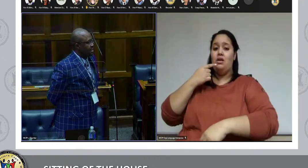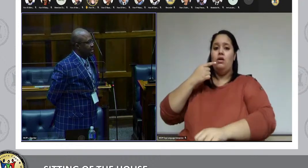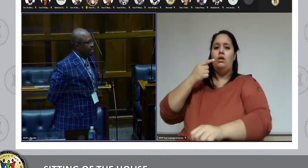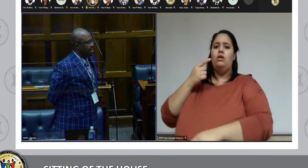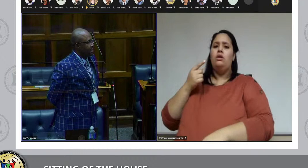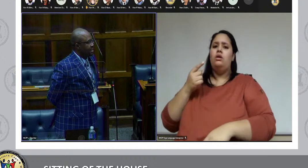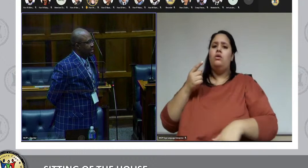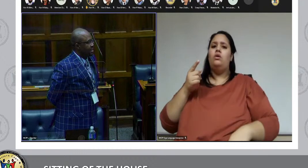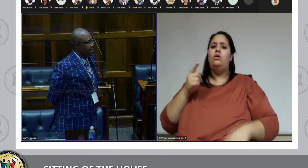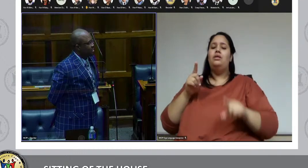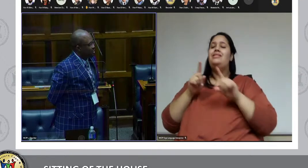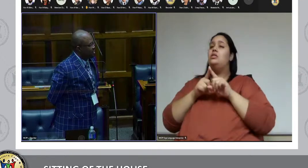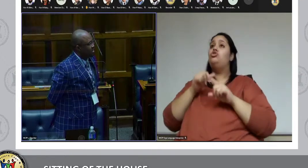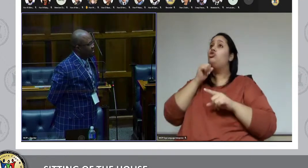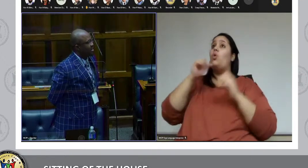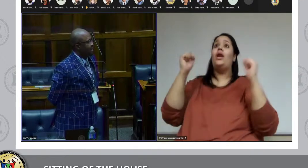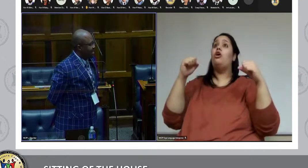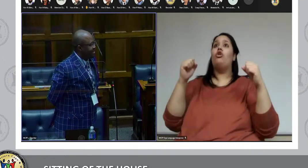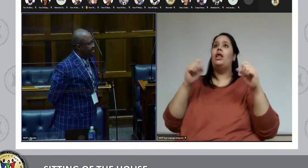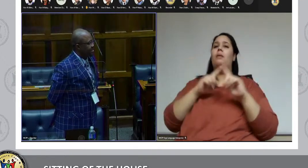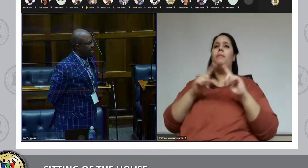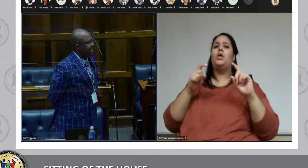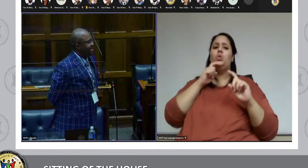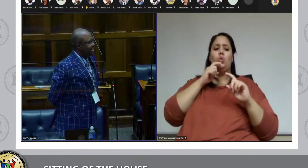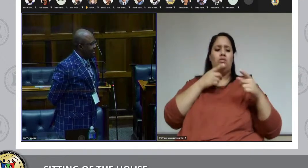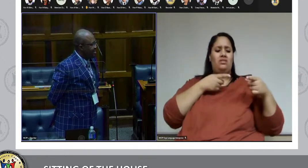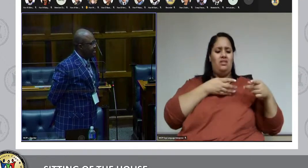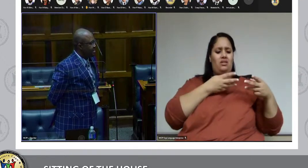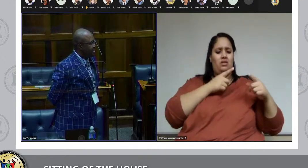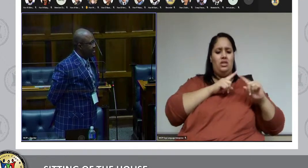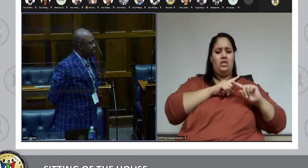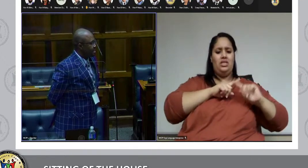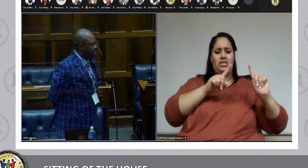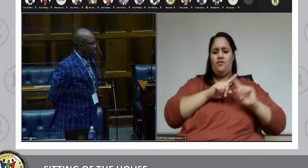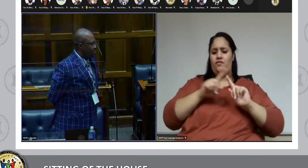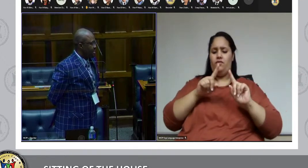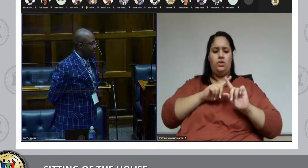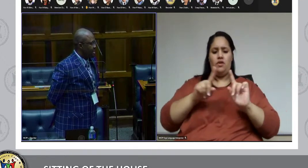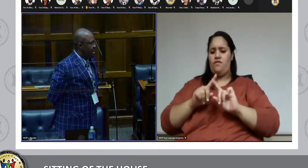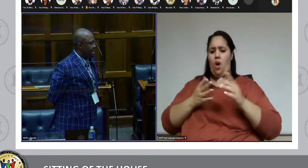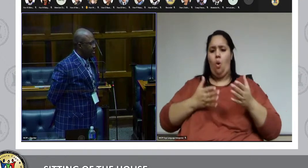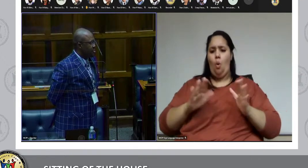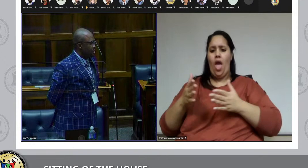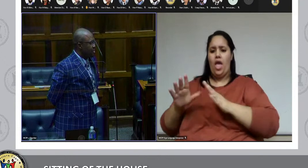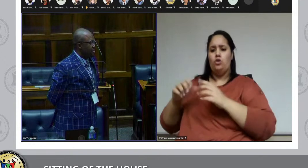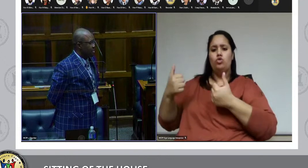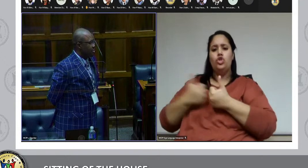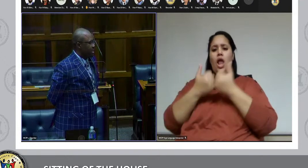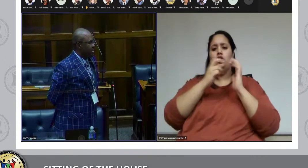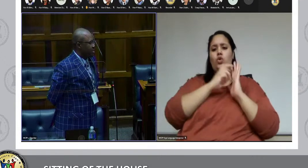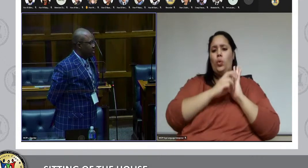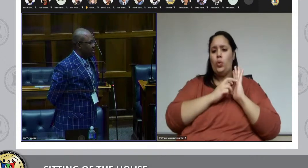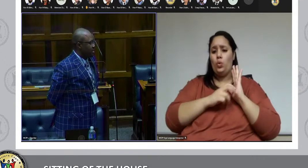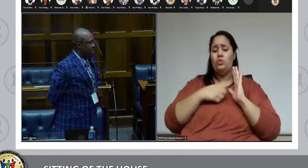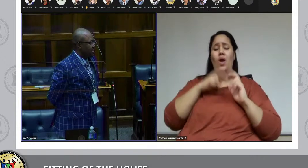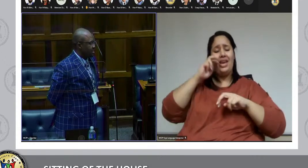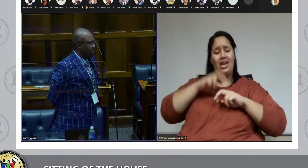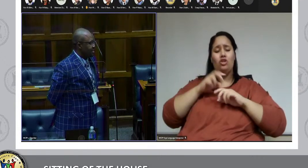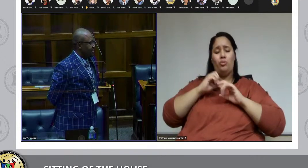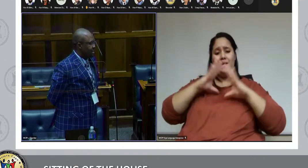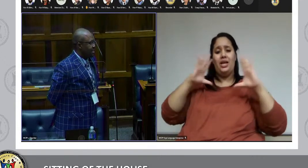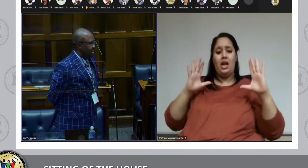ruling, but there's a difference in using different mechanisms in challenging the rulings of the House. And I just want you to just to make a ruling